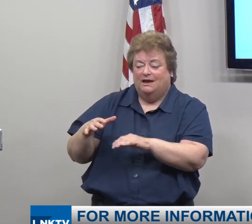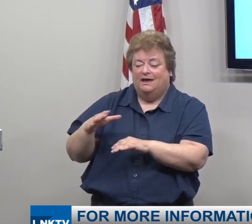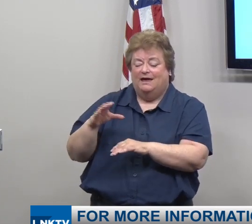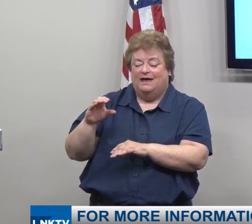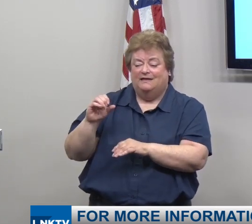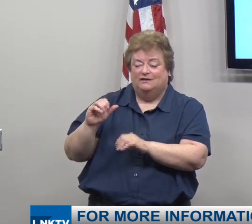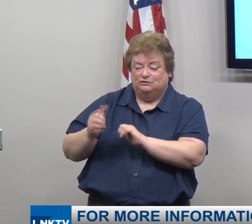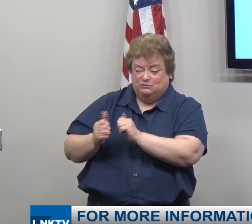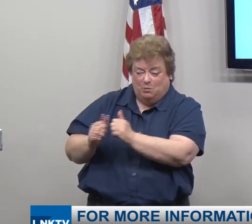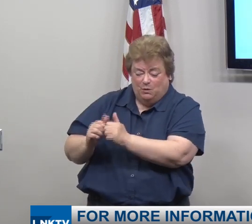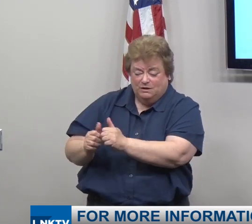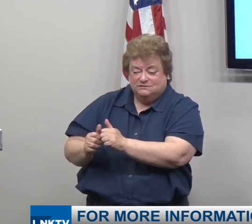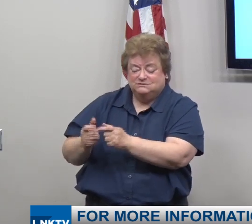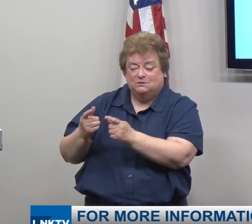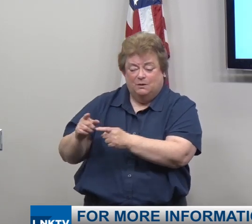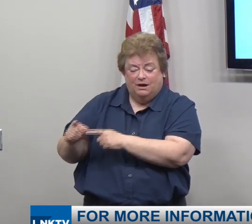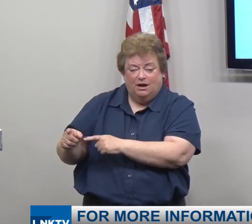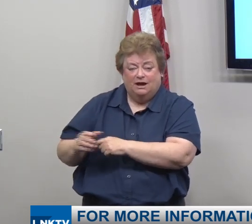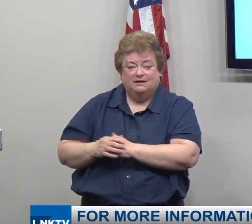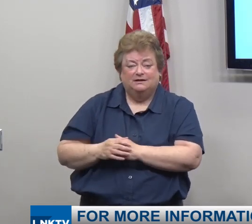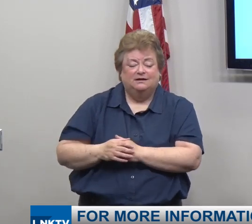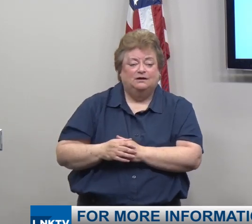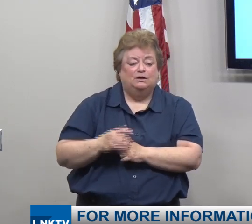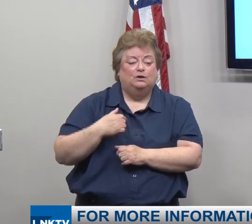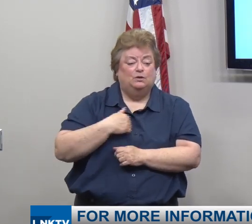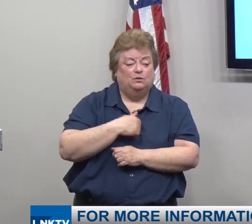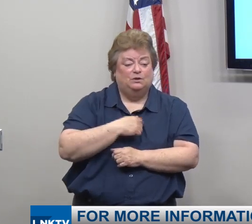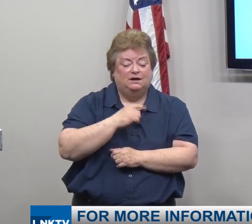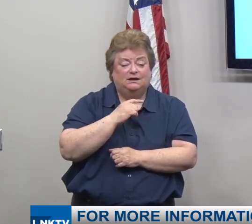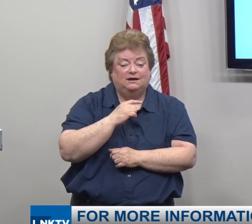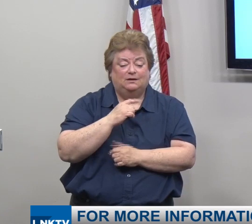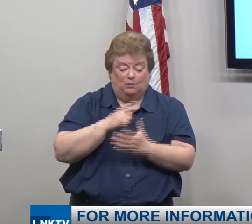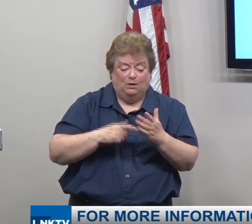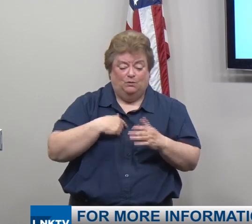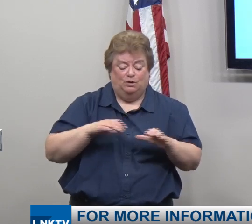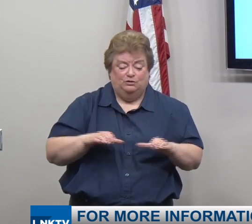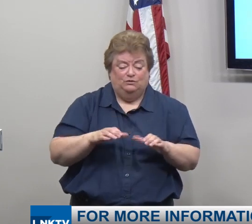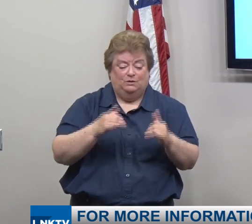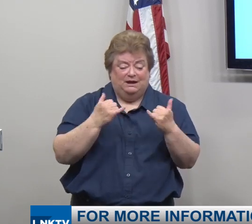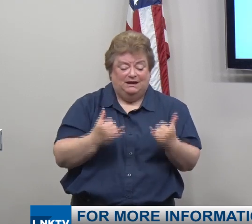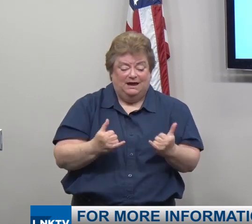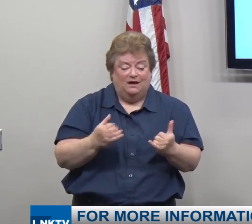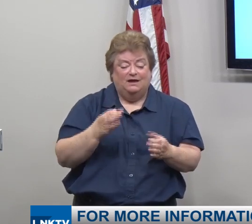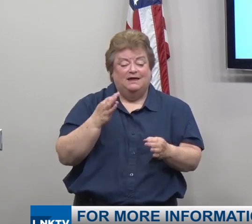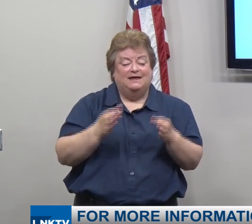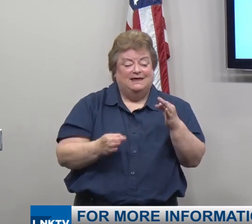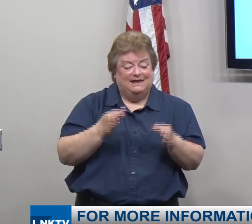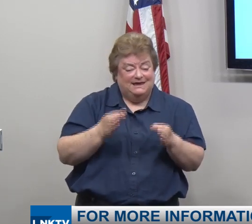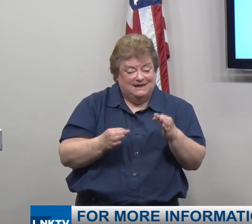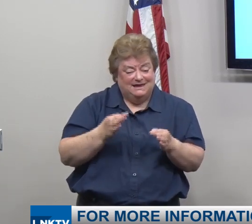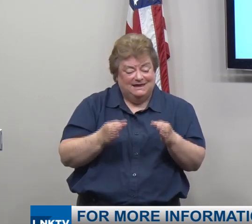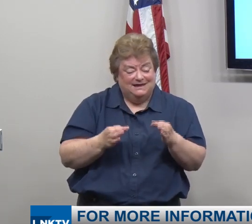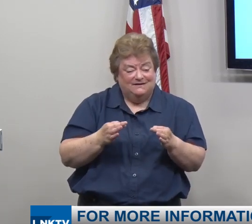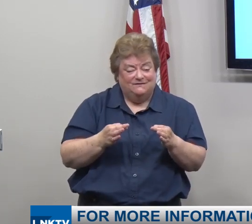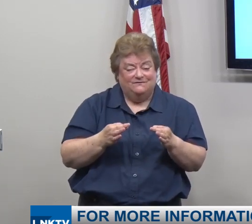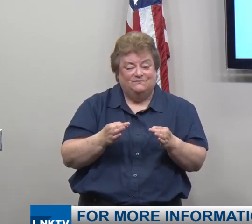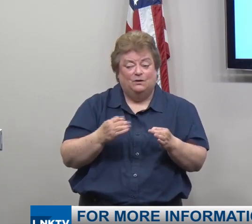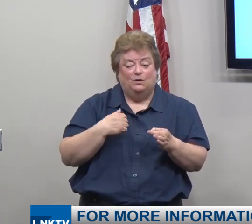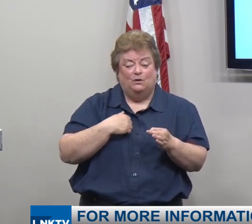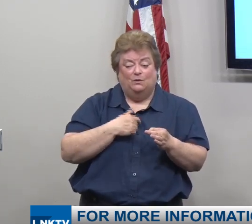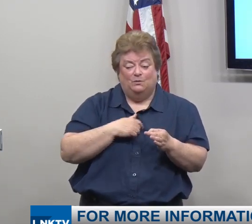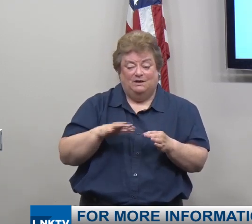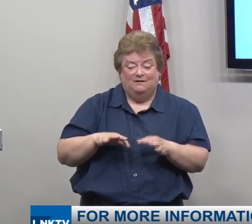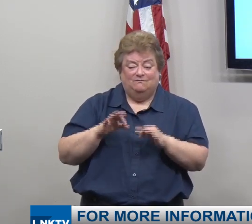reason that we're saying that. We would certainly, what we're doing now is if those things are brought to our